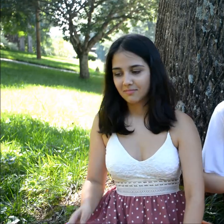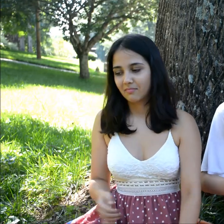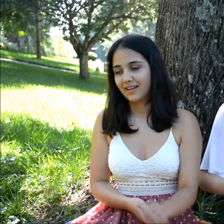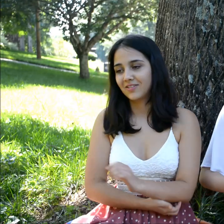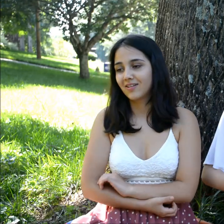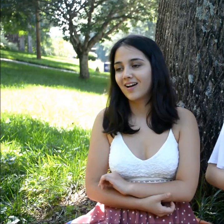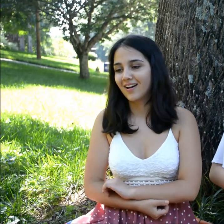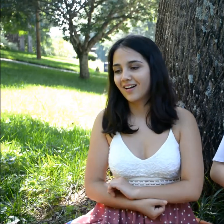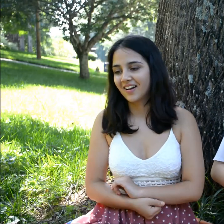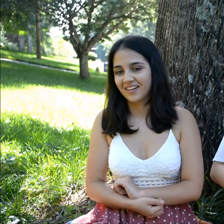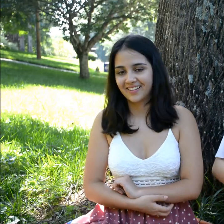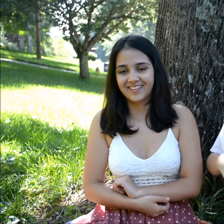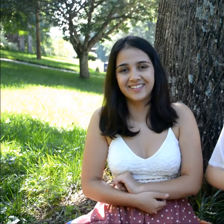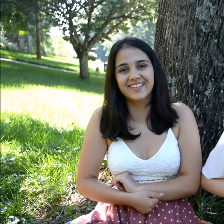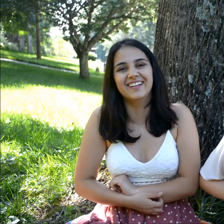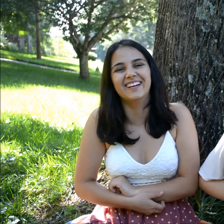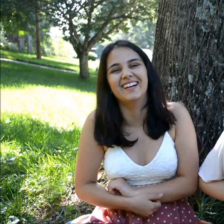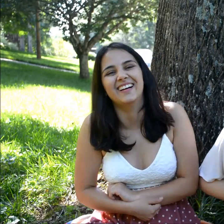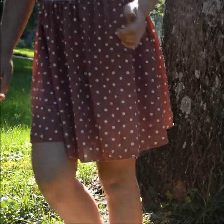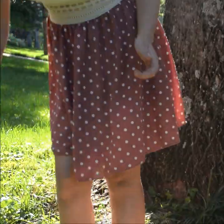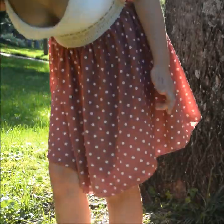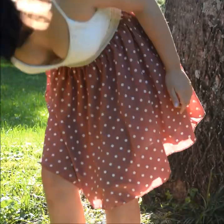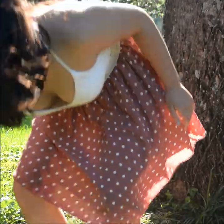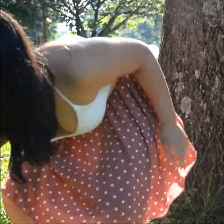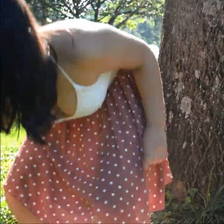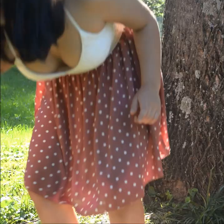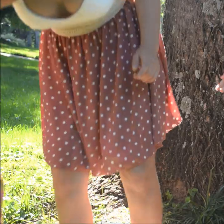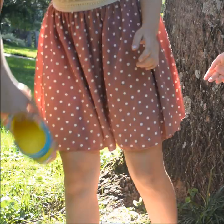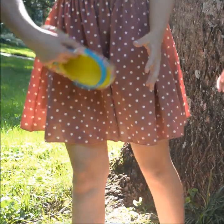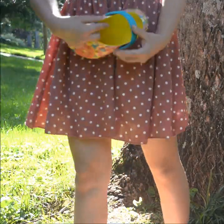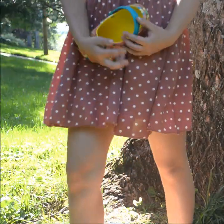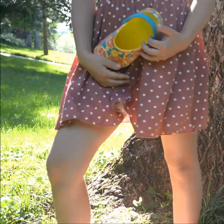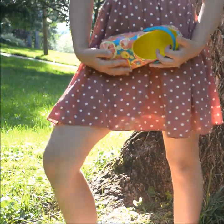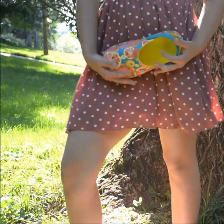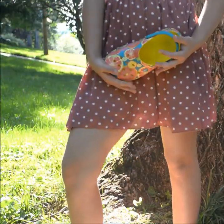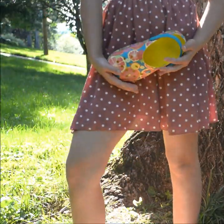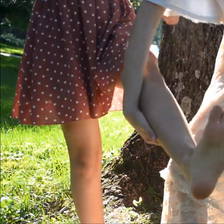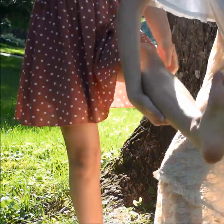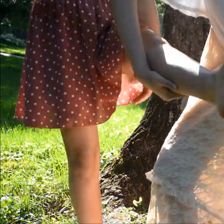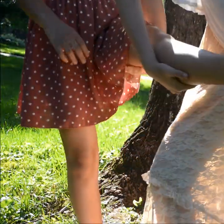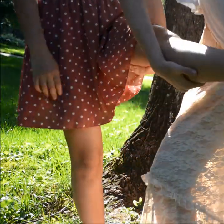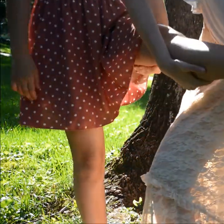My croc So guys, here are my crocs Put it on me